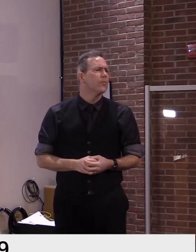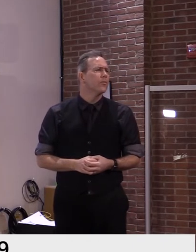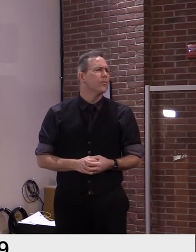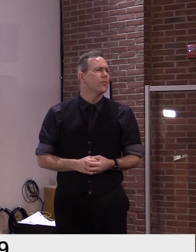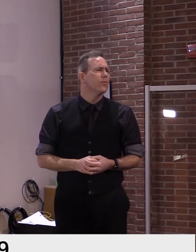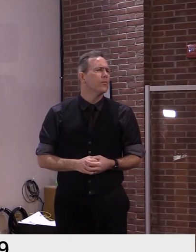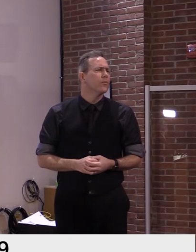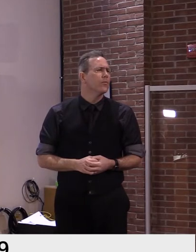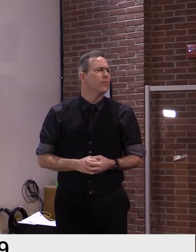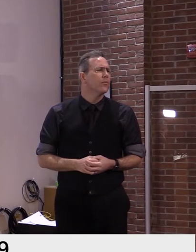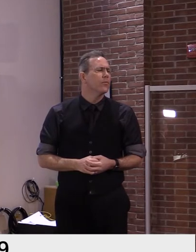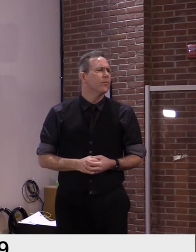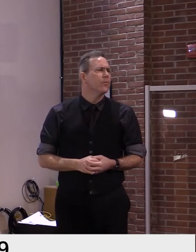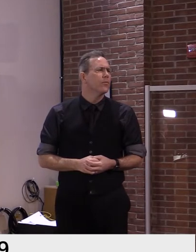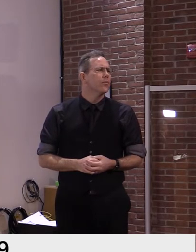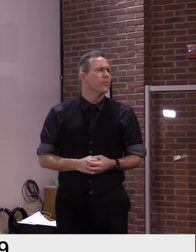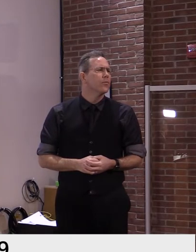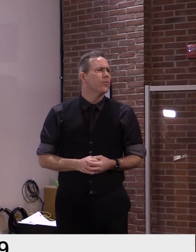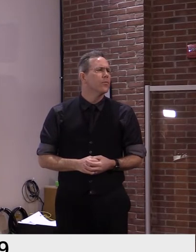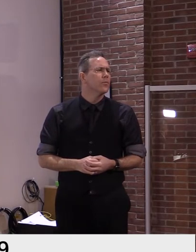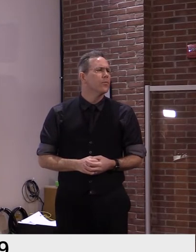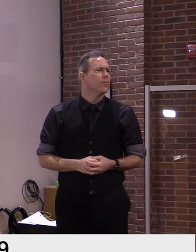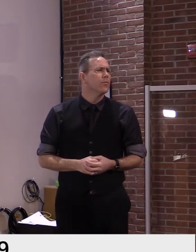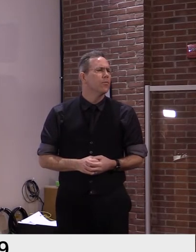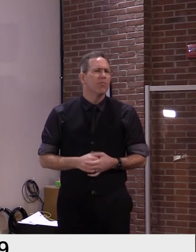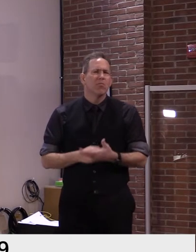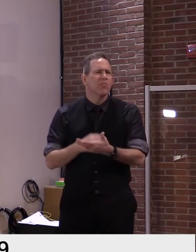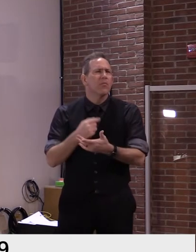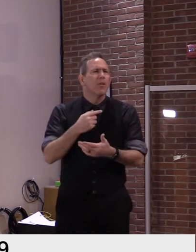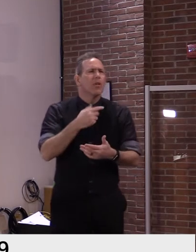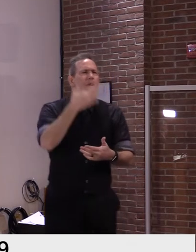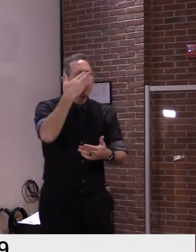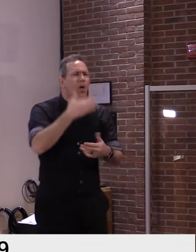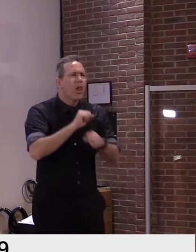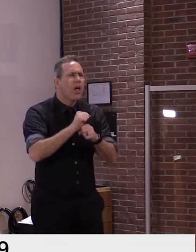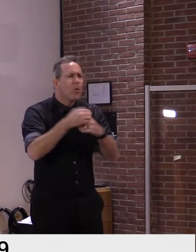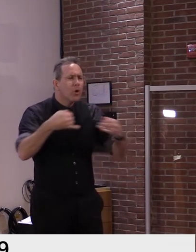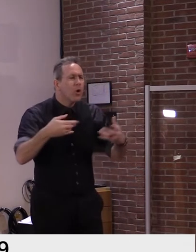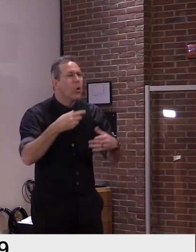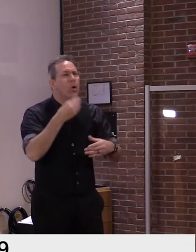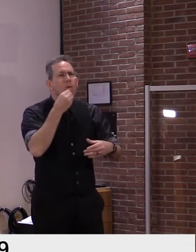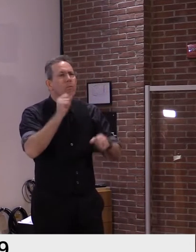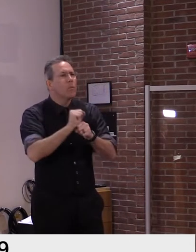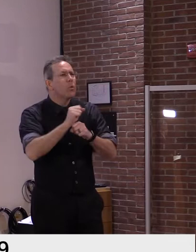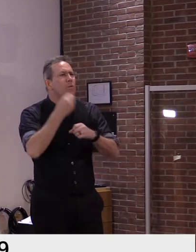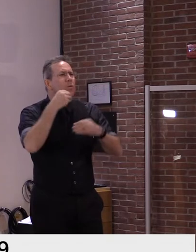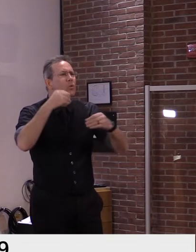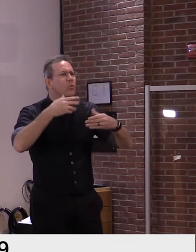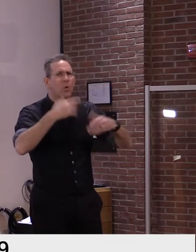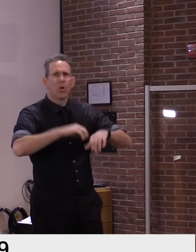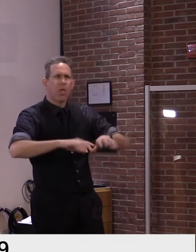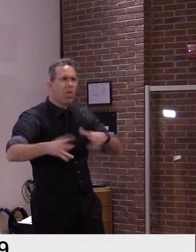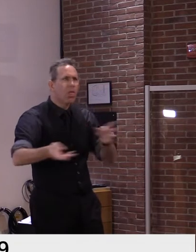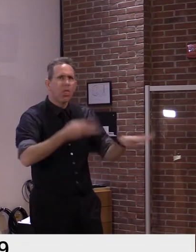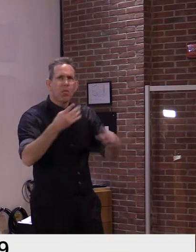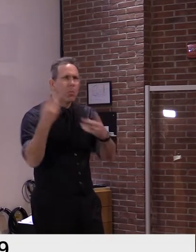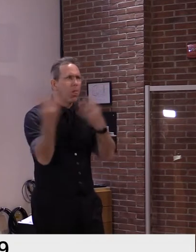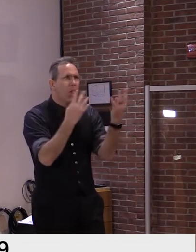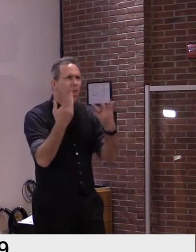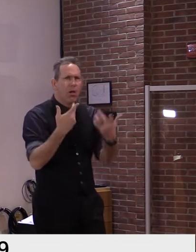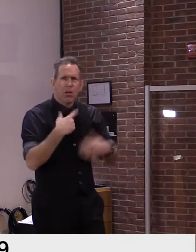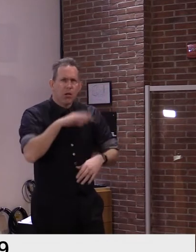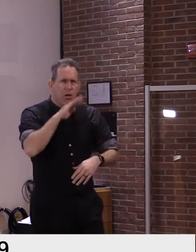the economy that might be kind of frustrated with this news. I guess what would your message be to them?